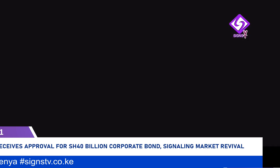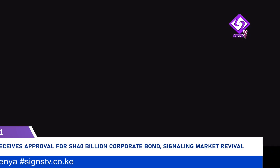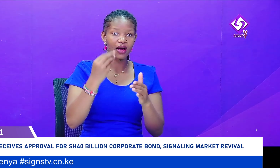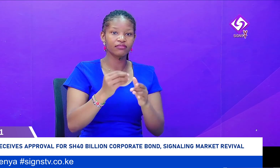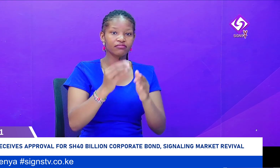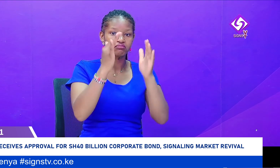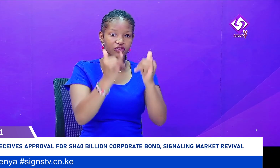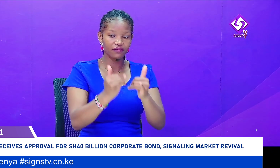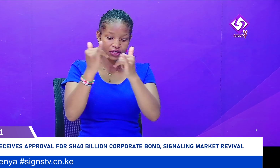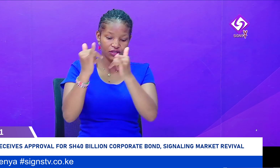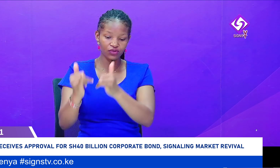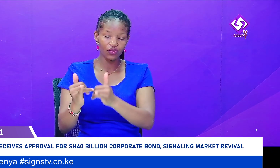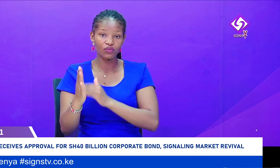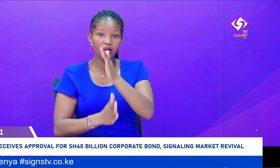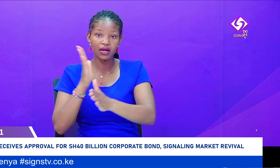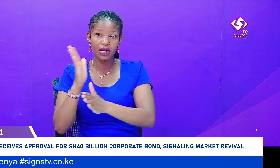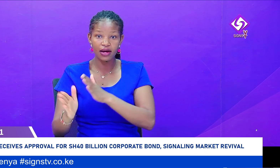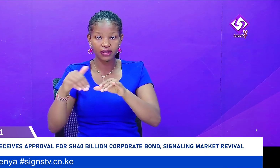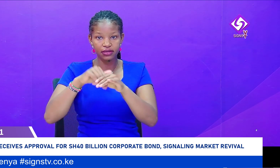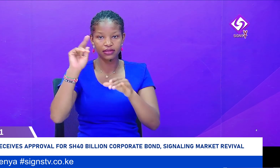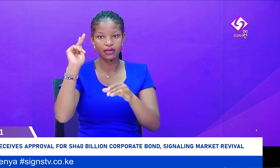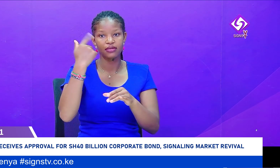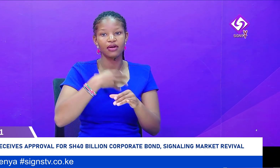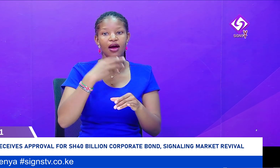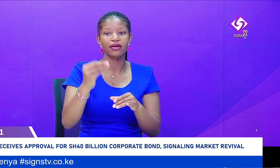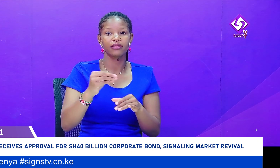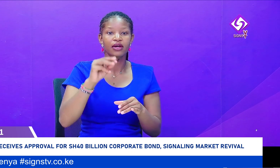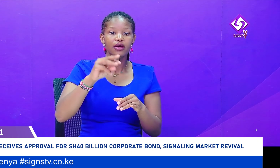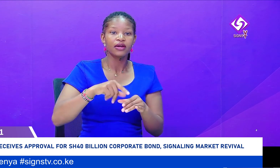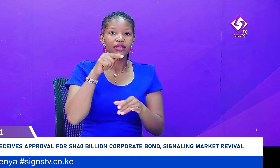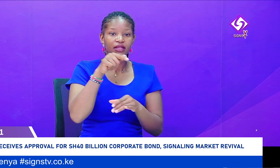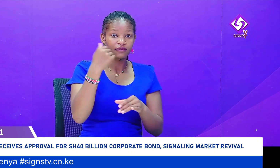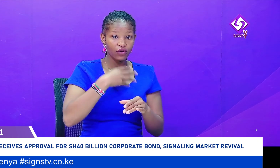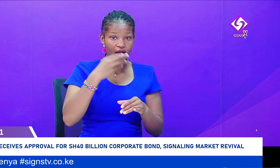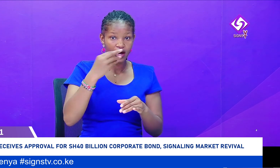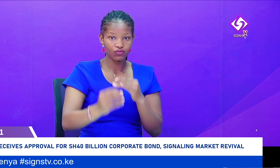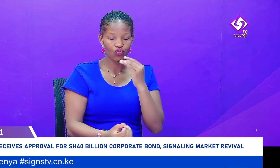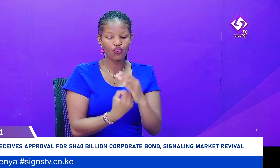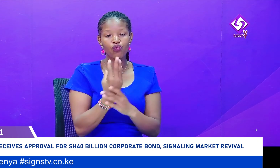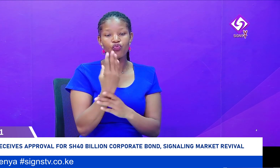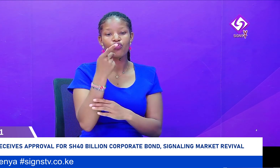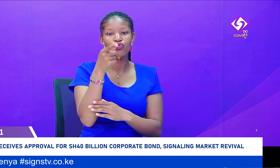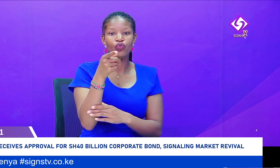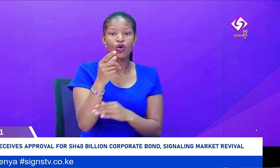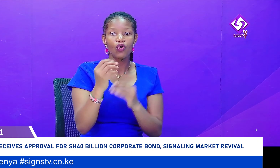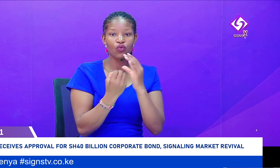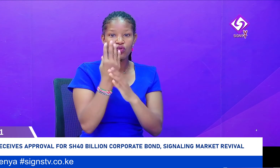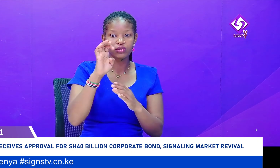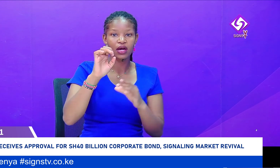support Safaricom's ongoing expansions and investment plans in Kenya and the